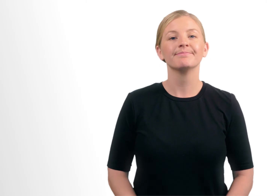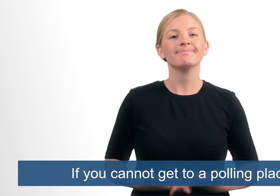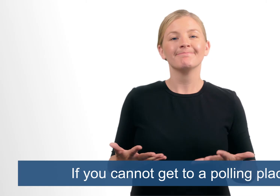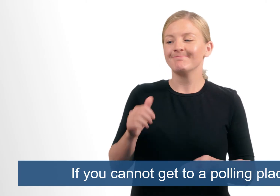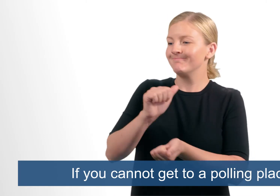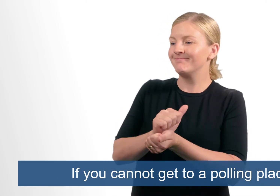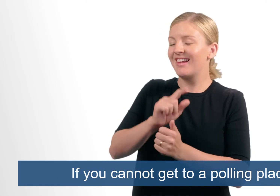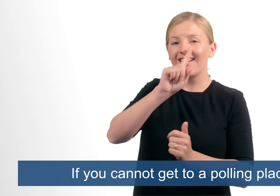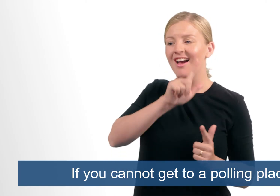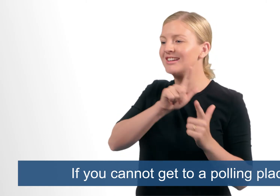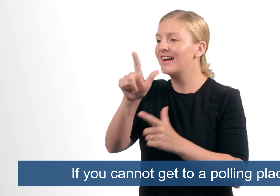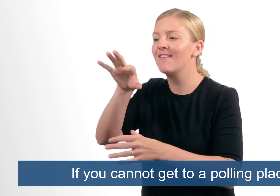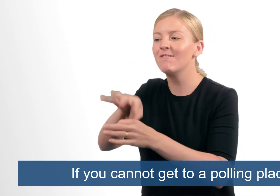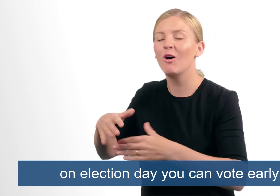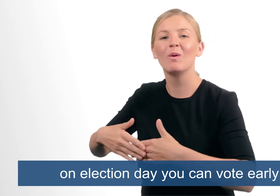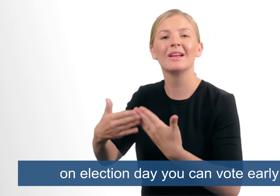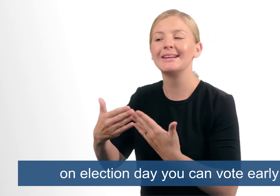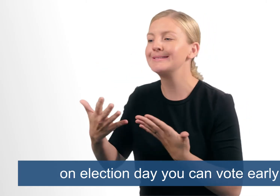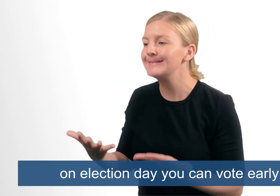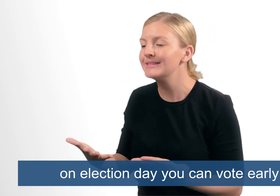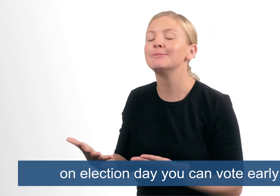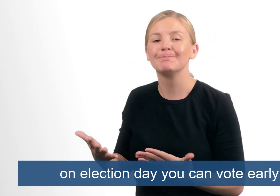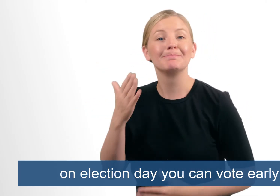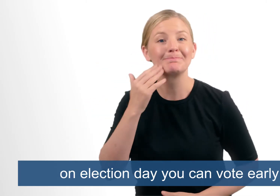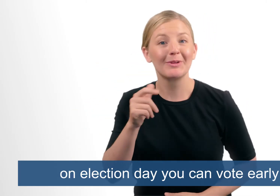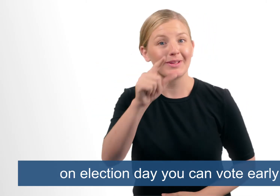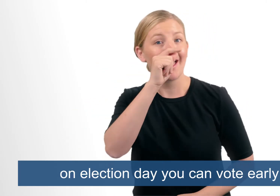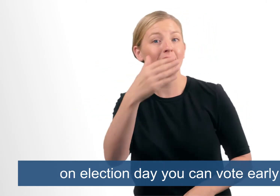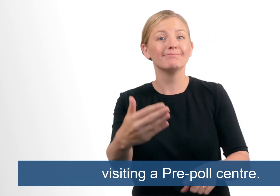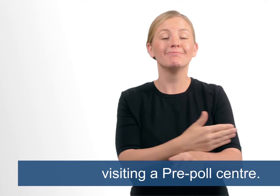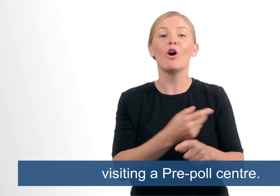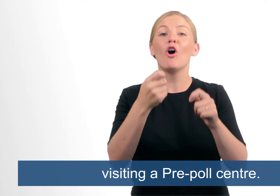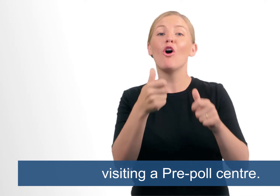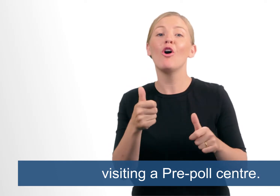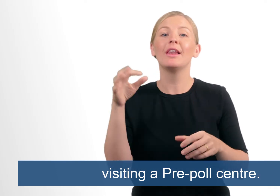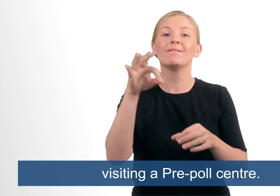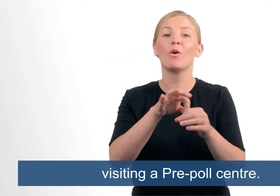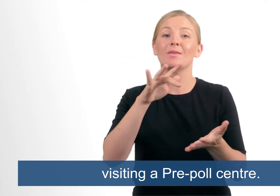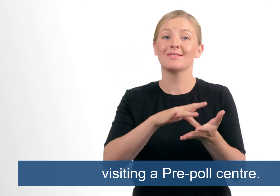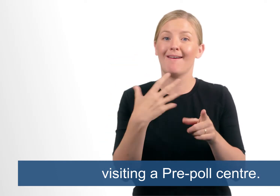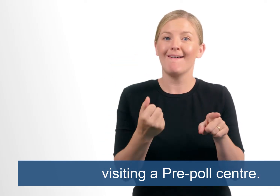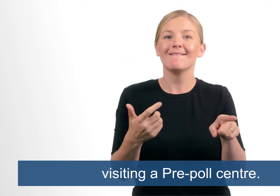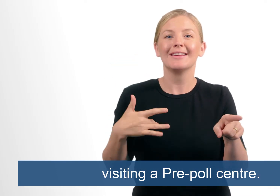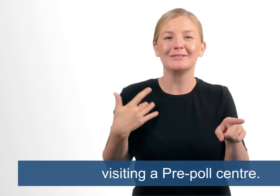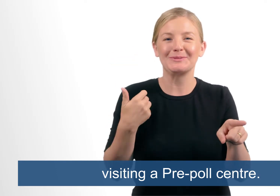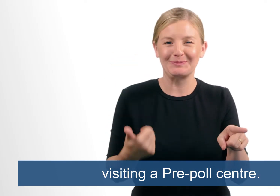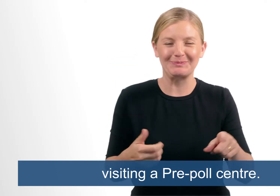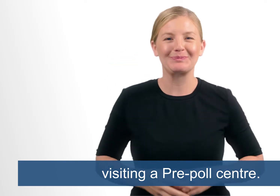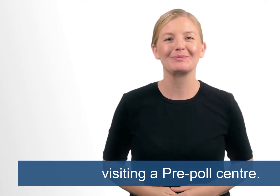If you cannot get to a polling place on election day, you can vote early by visiting a pre-poll centre.